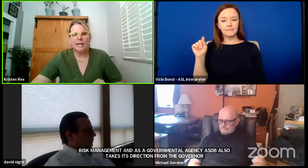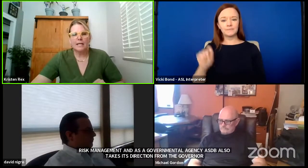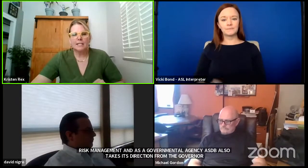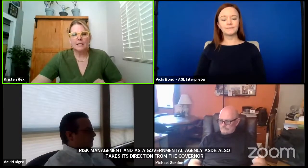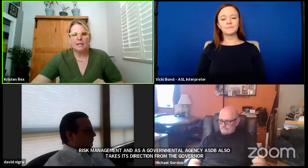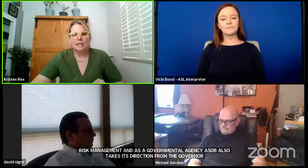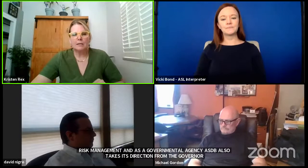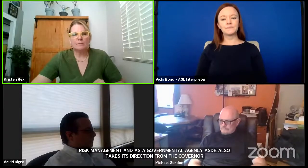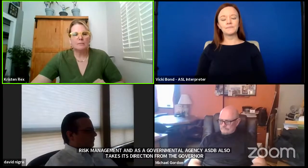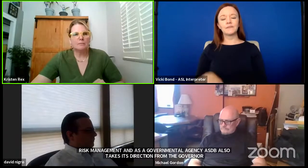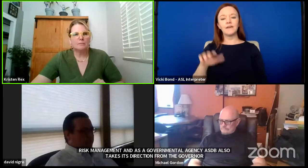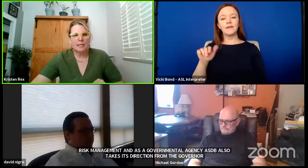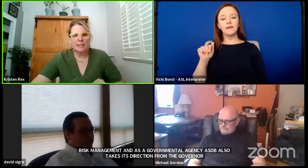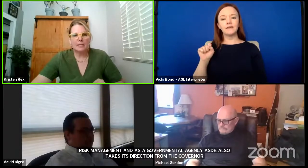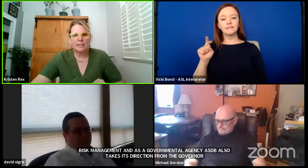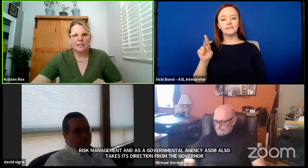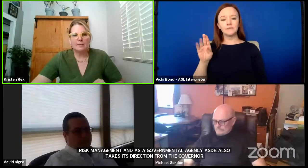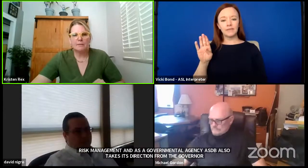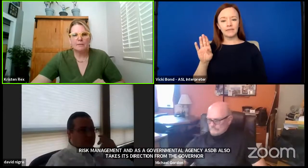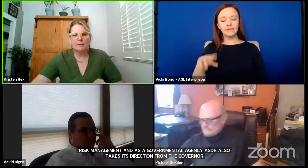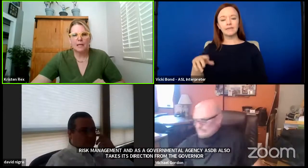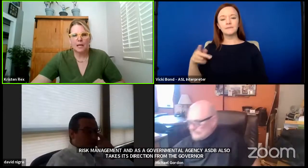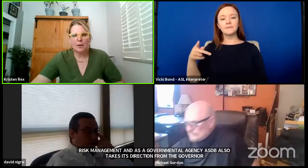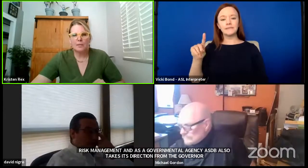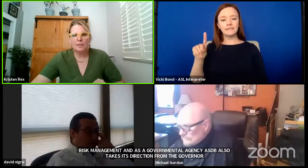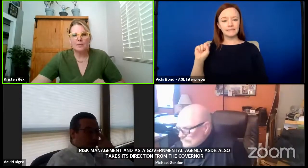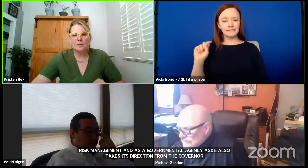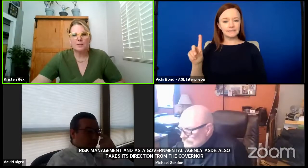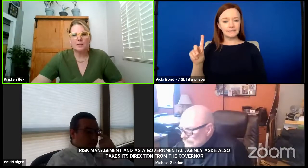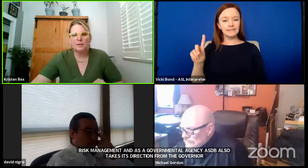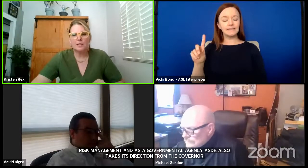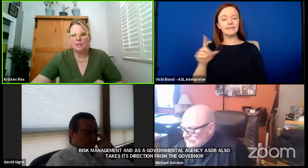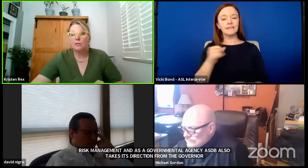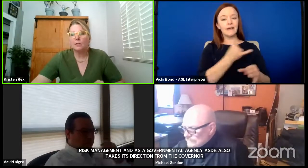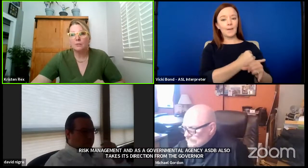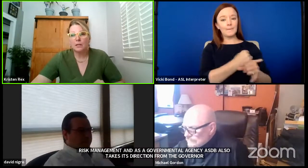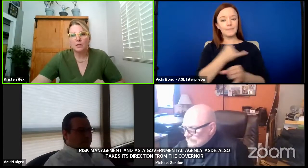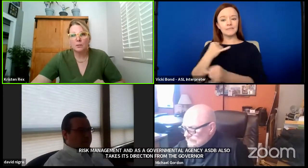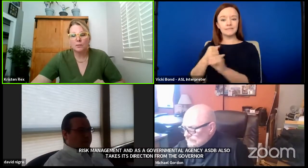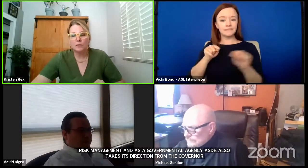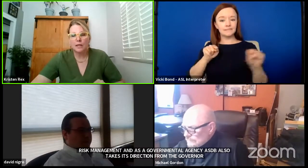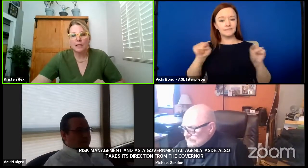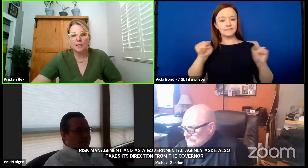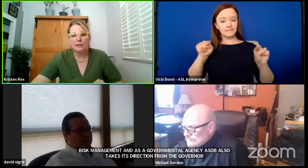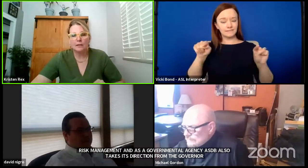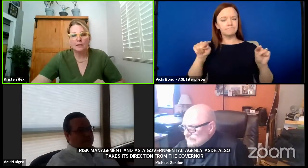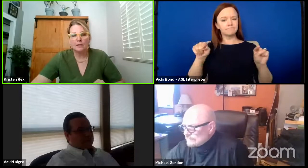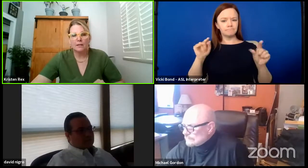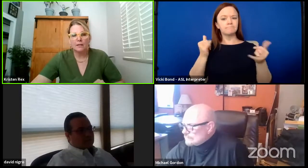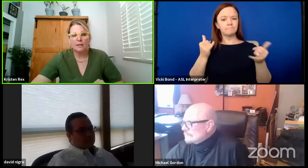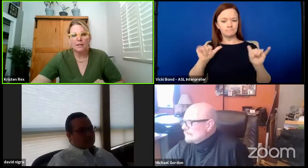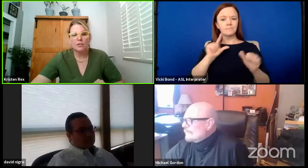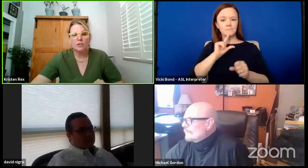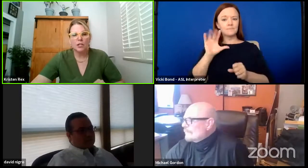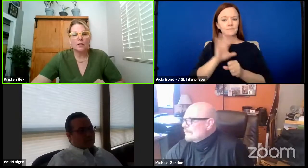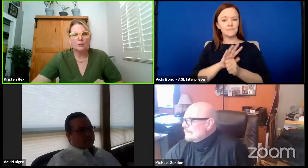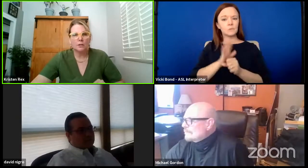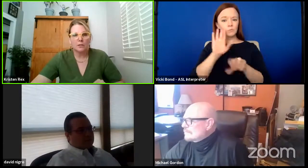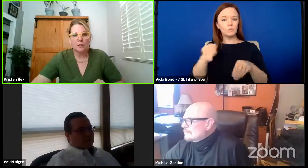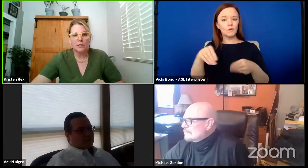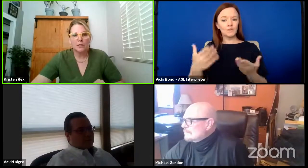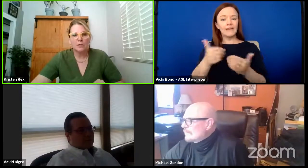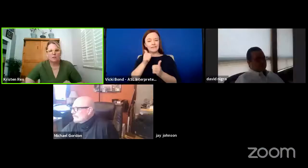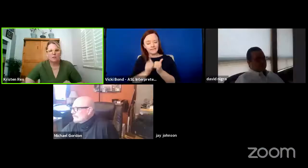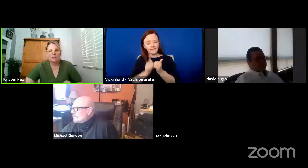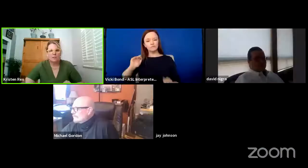And ASDB and PDSD campuses are still committed to providing each child